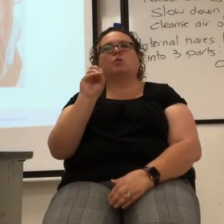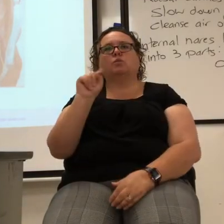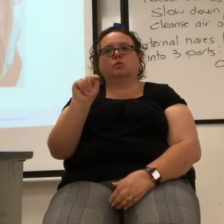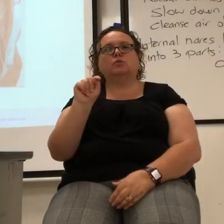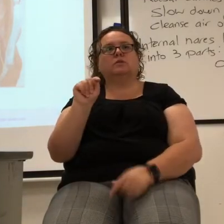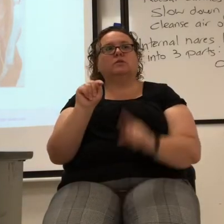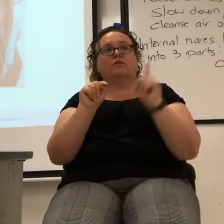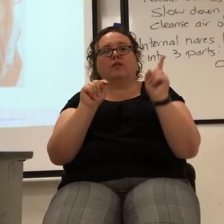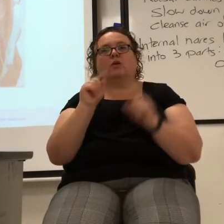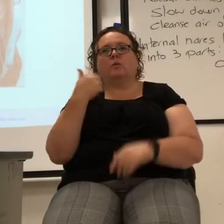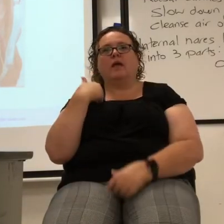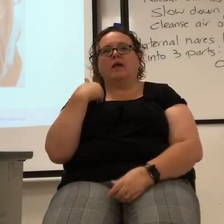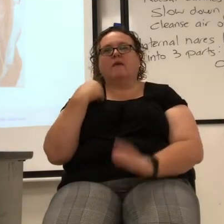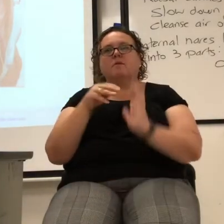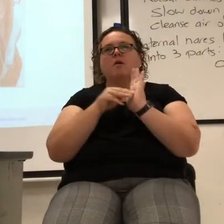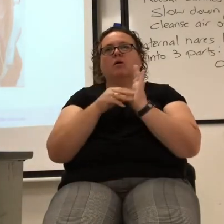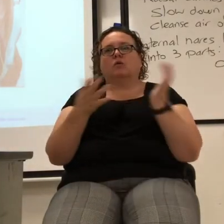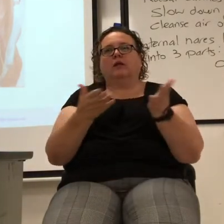there.